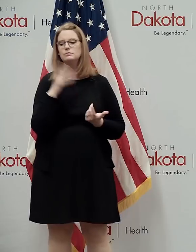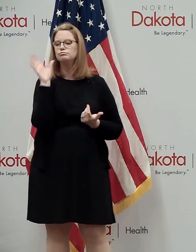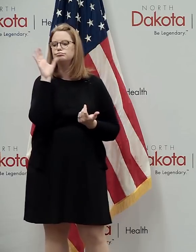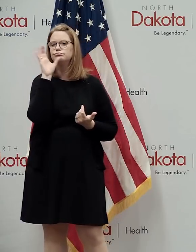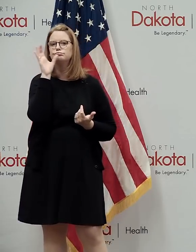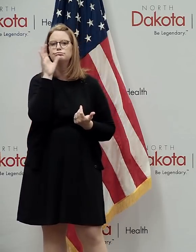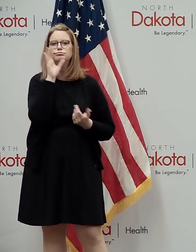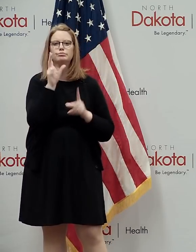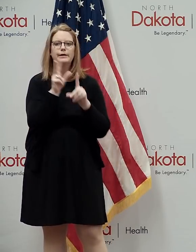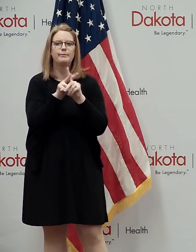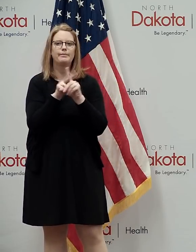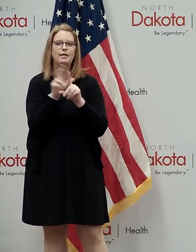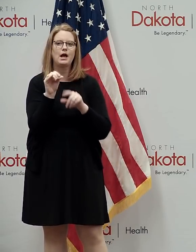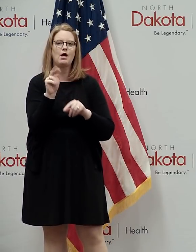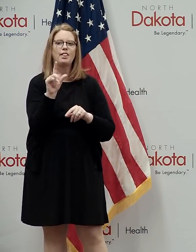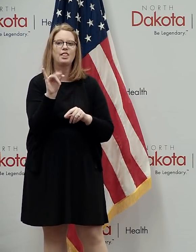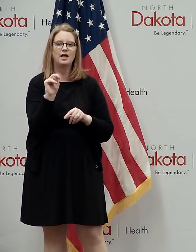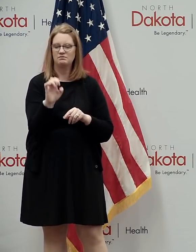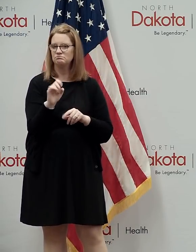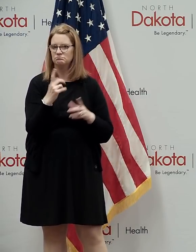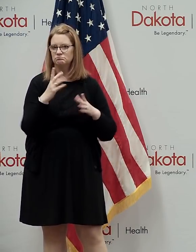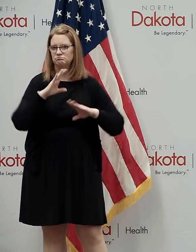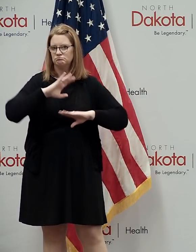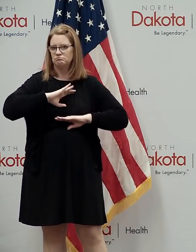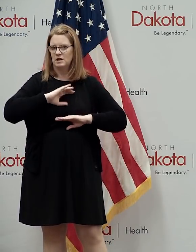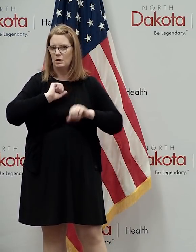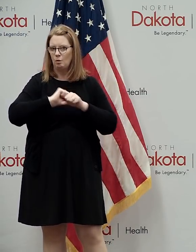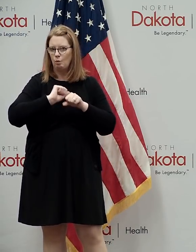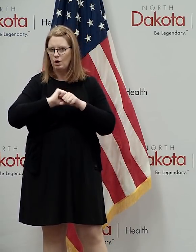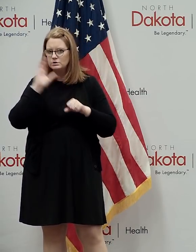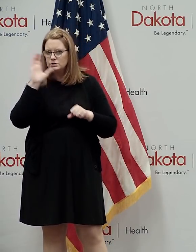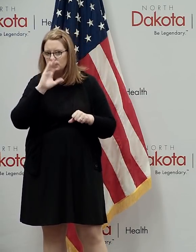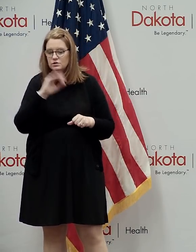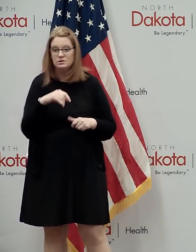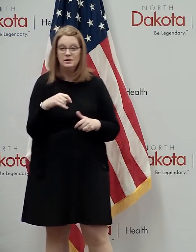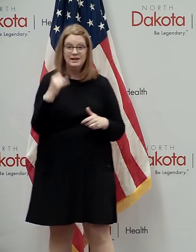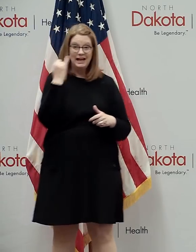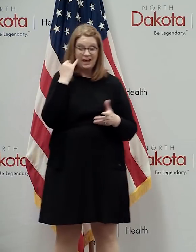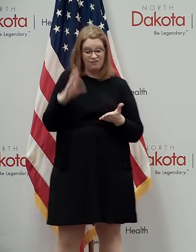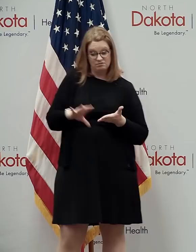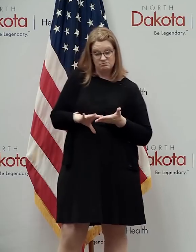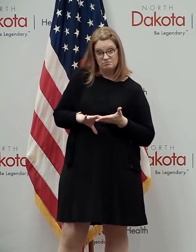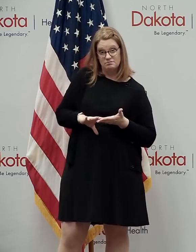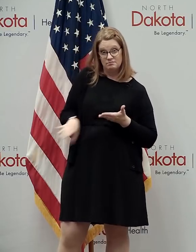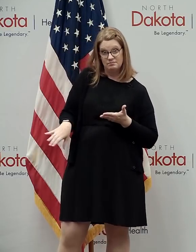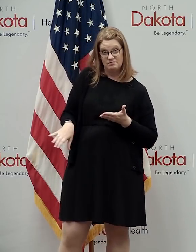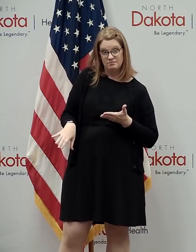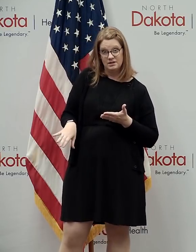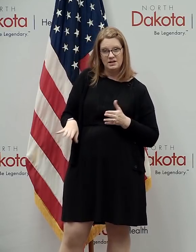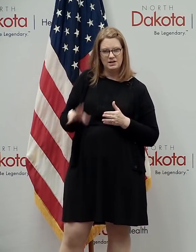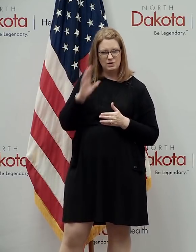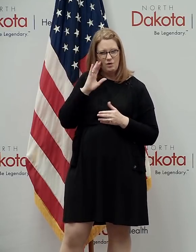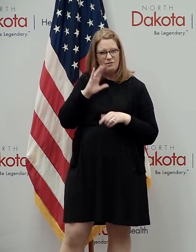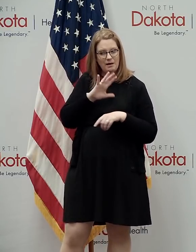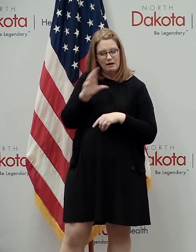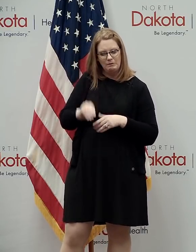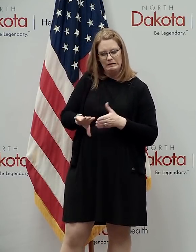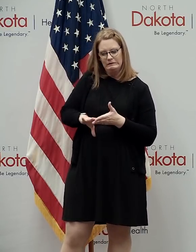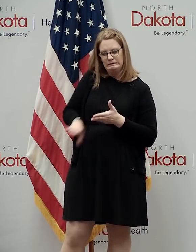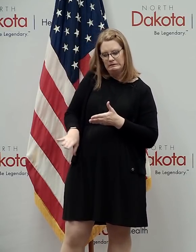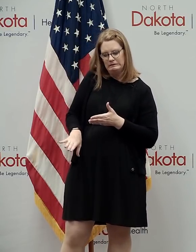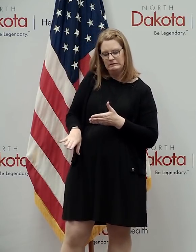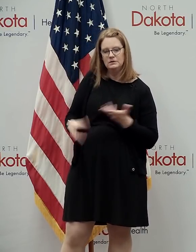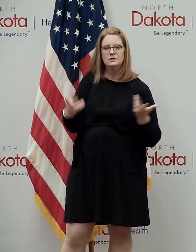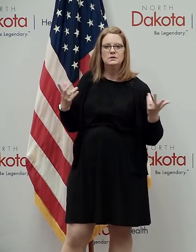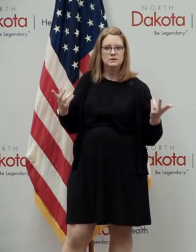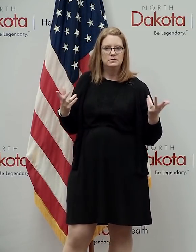home. Those are considered suitable work searches. If you're on furlough from a company that may have furloughed some individuals, then you're relieved